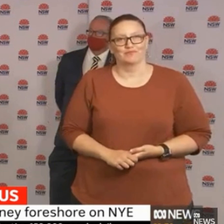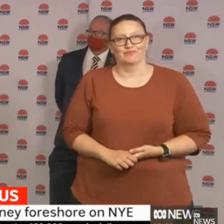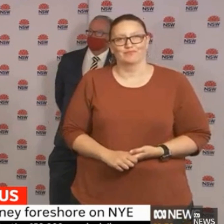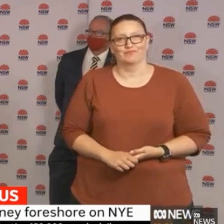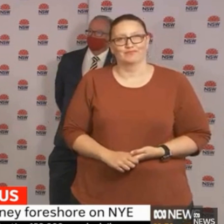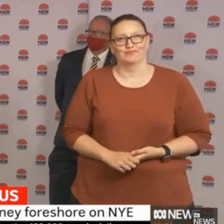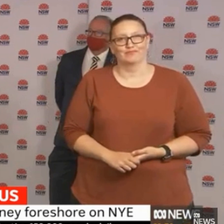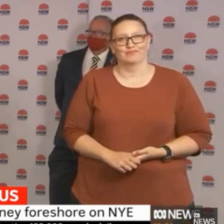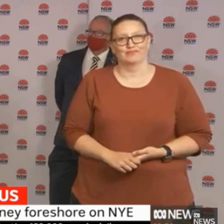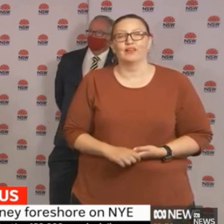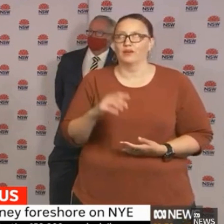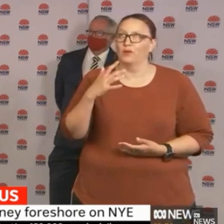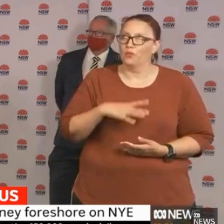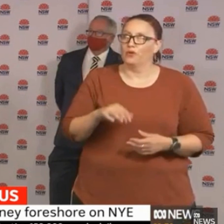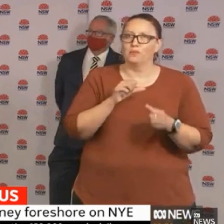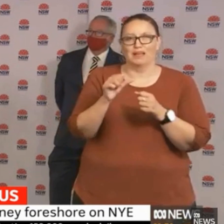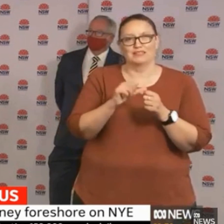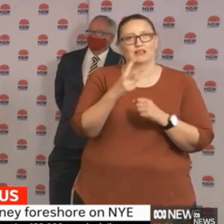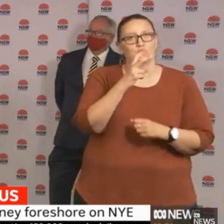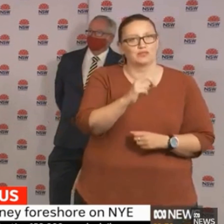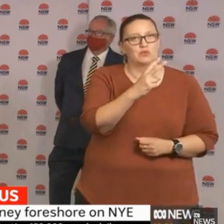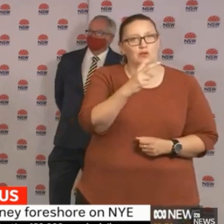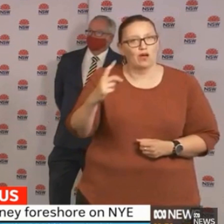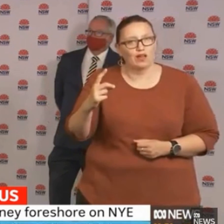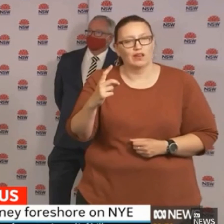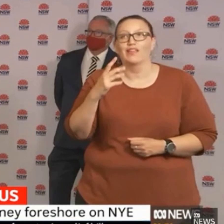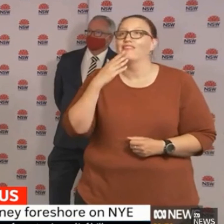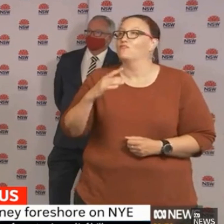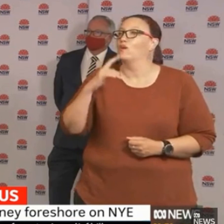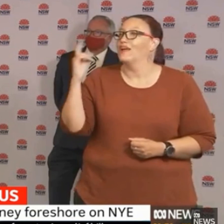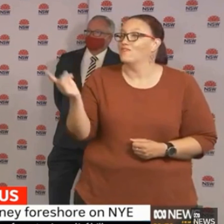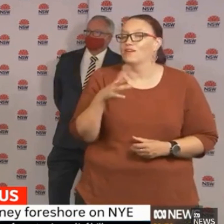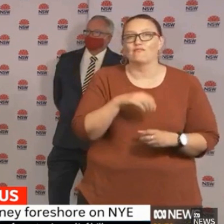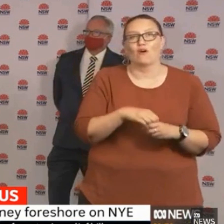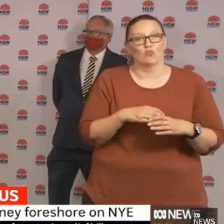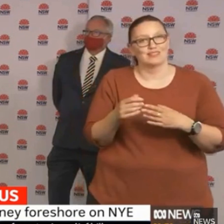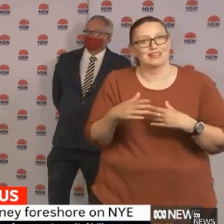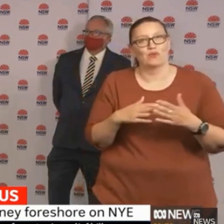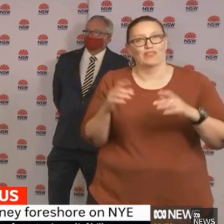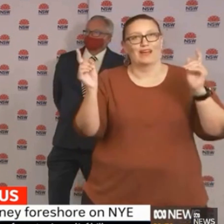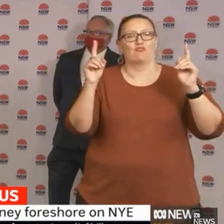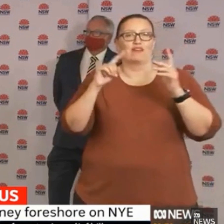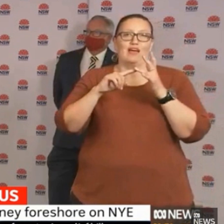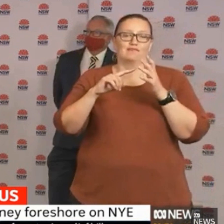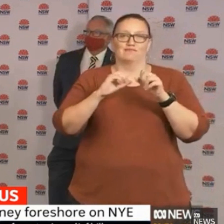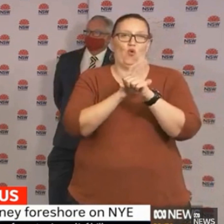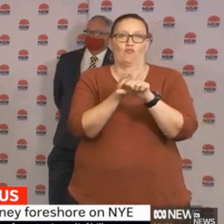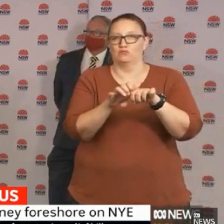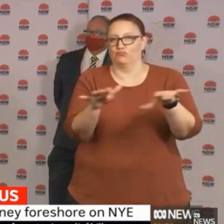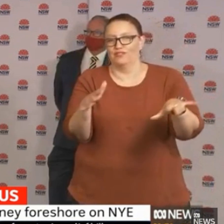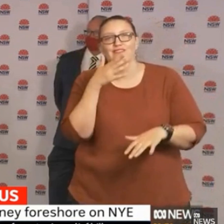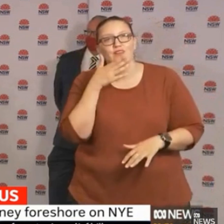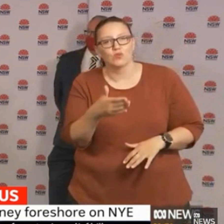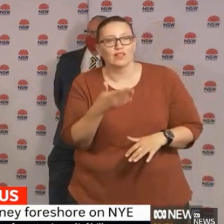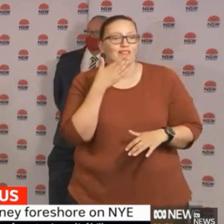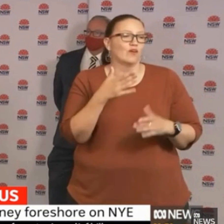better 2021 will be for all of us. And can I please thank everybody involved in dealing with this current outbreak. First and foremost, the